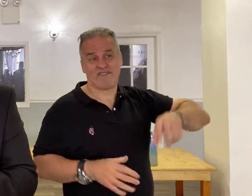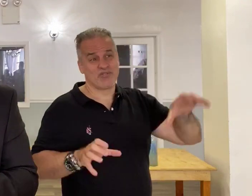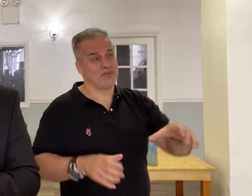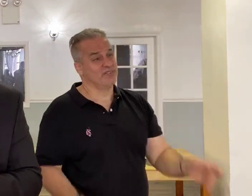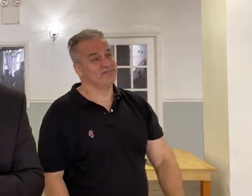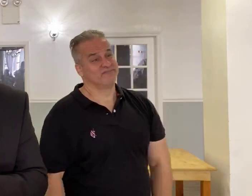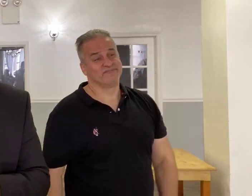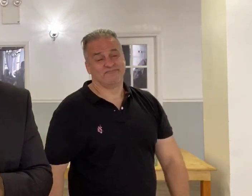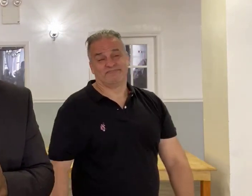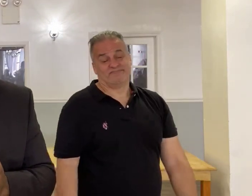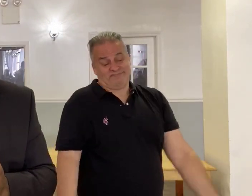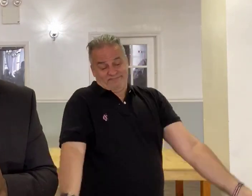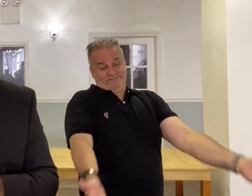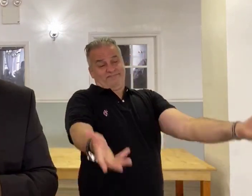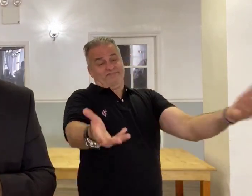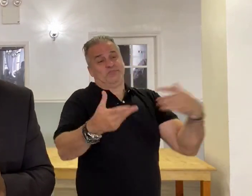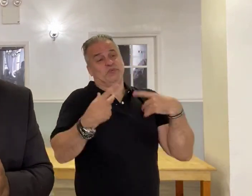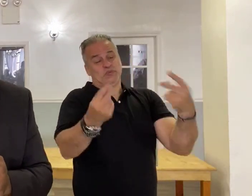decision. But listen to me.